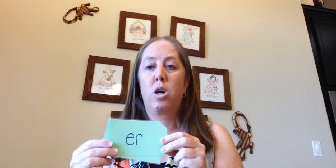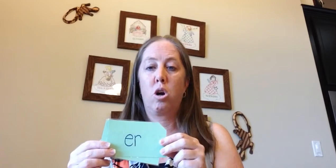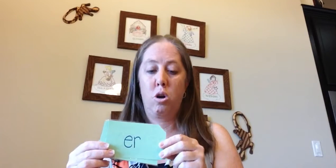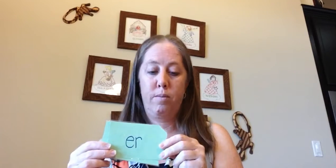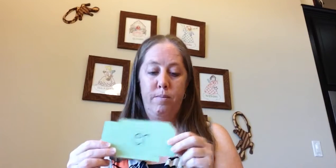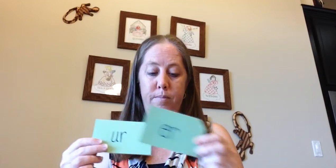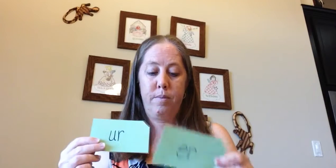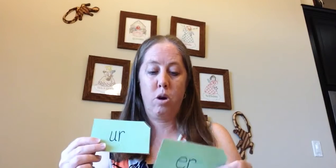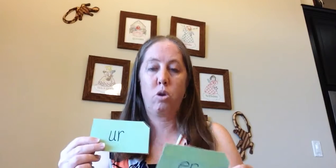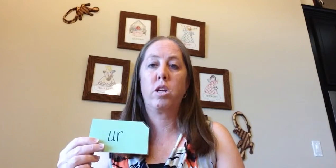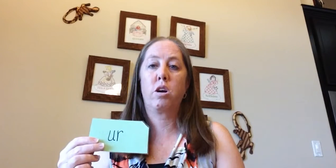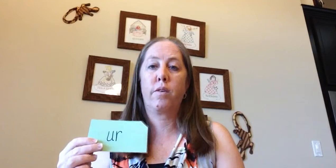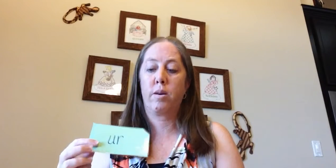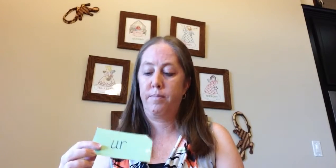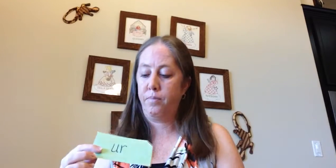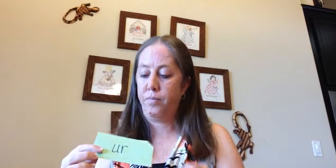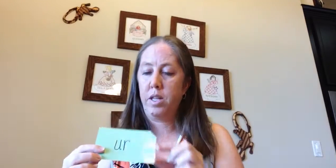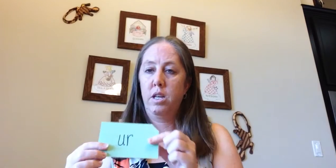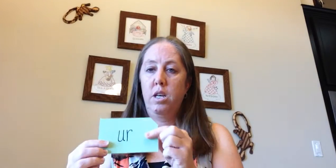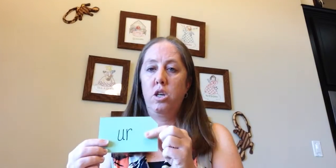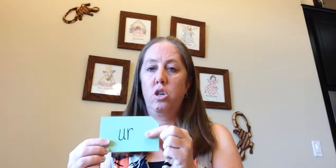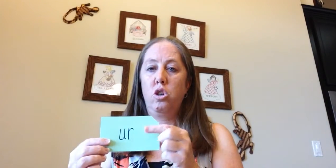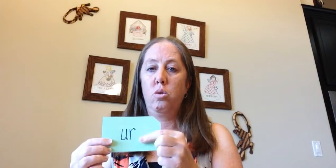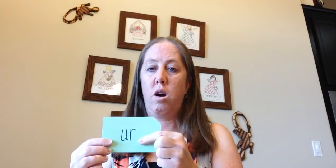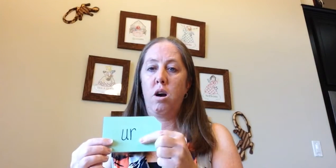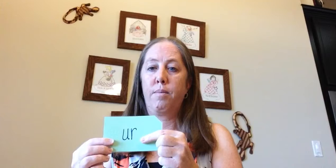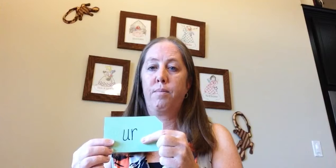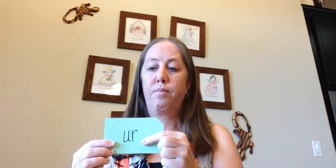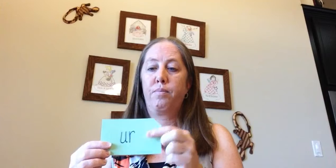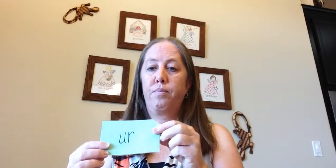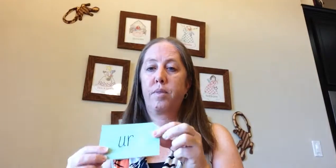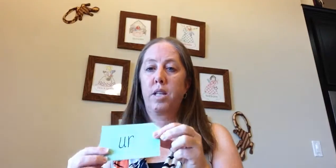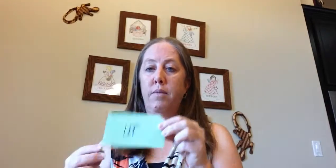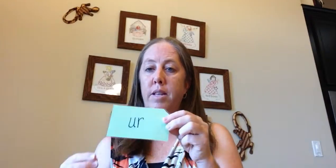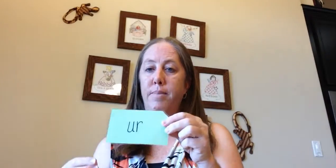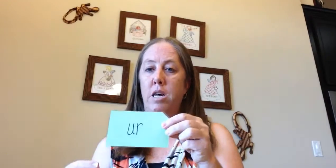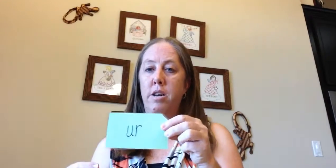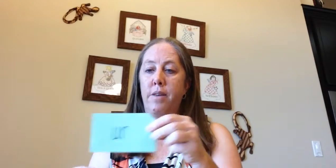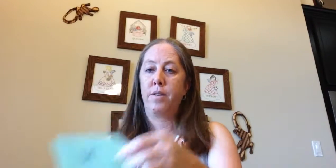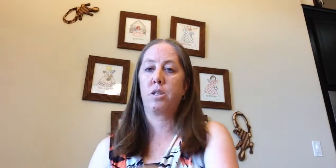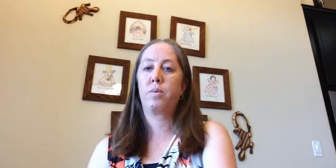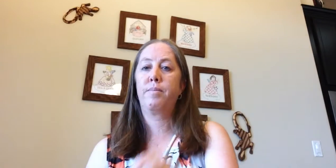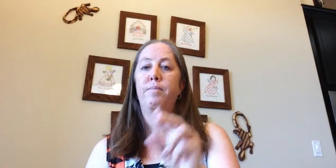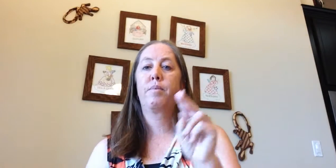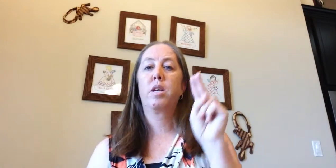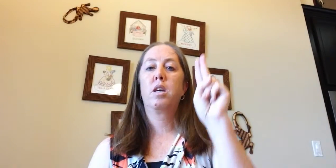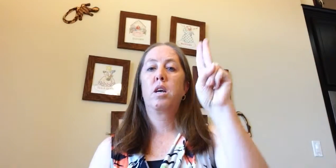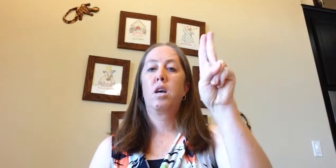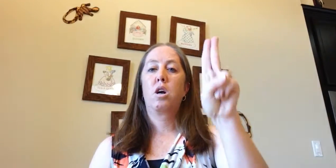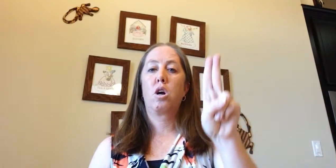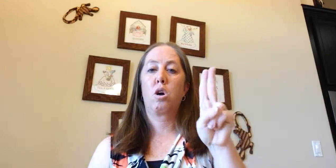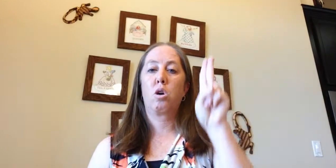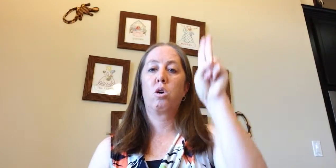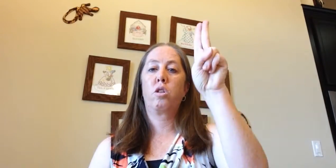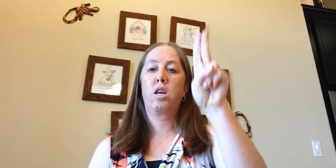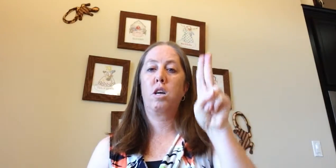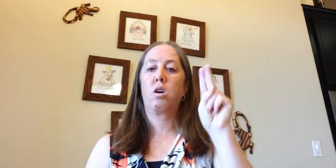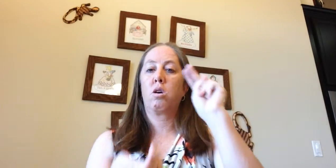Her. Er the year of her. U-R. Let me set my card down for this one. Er the year